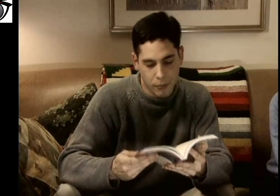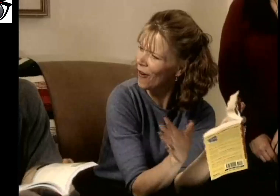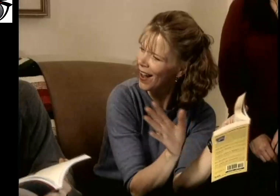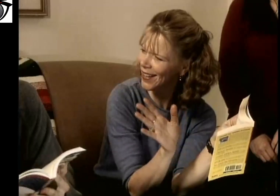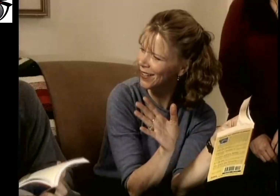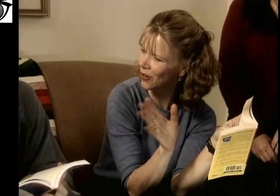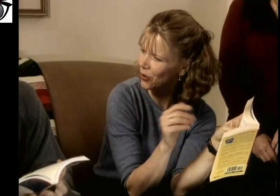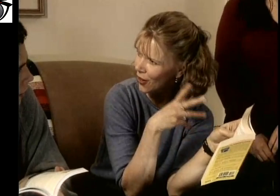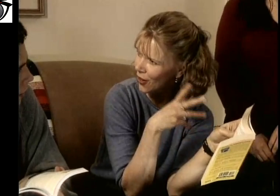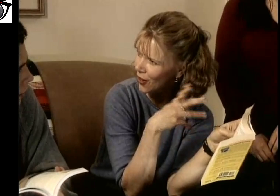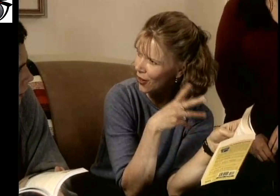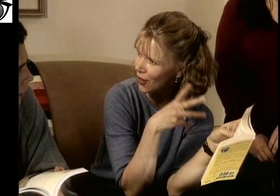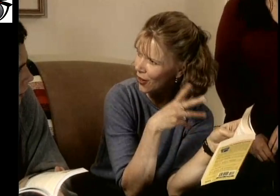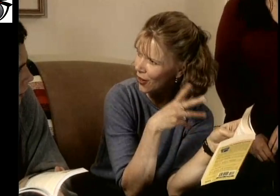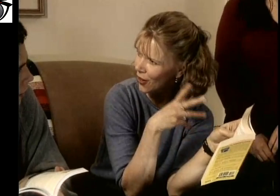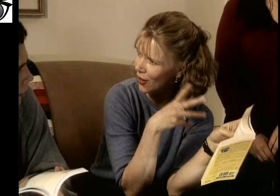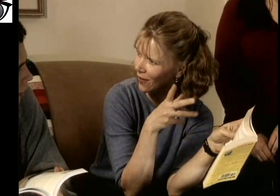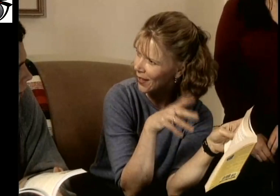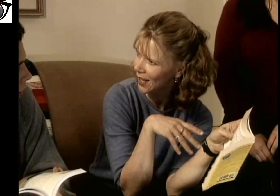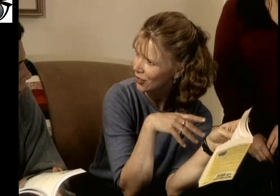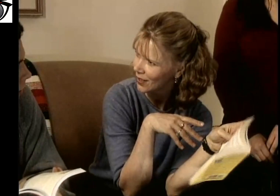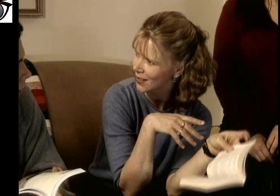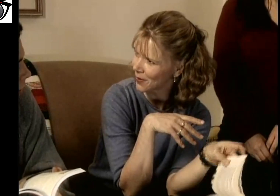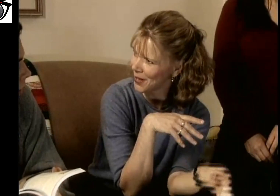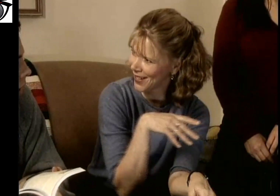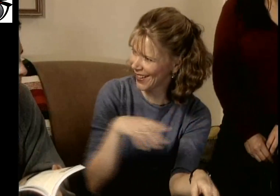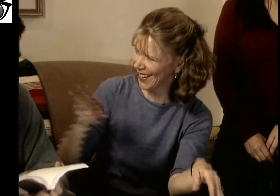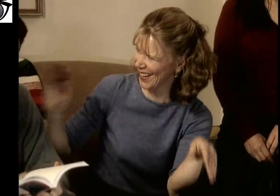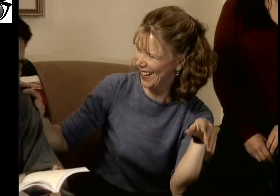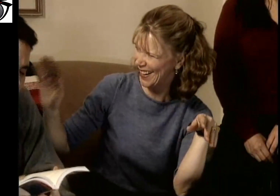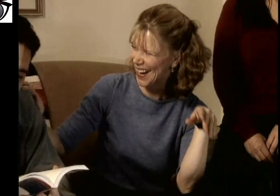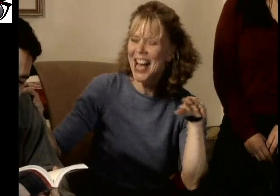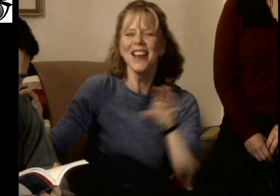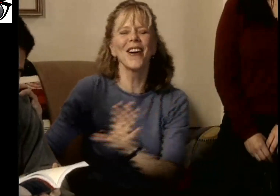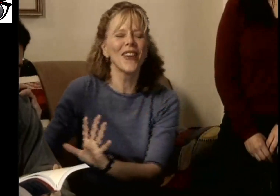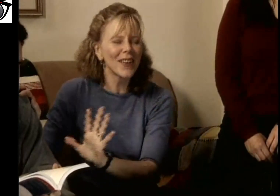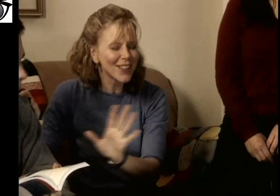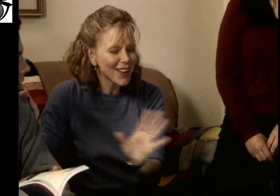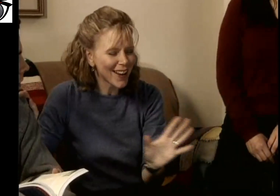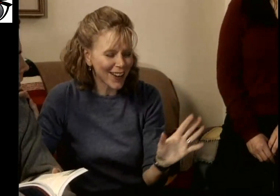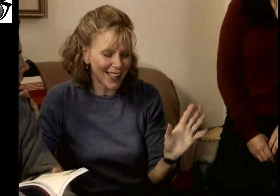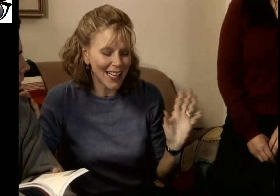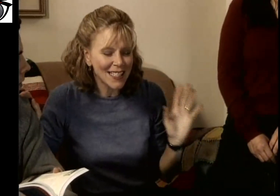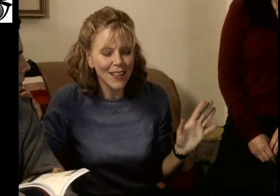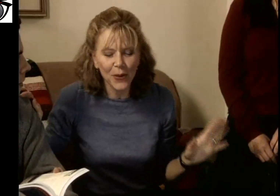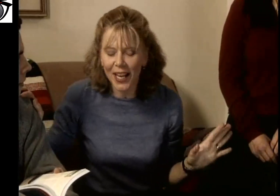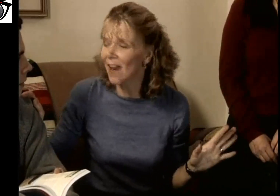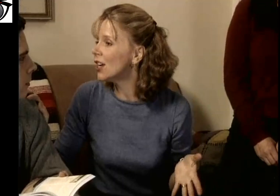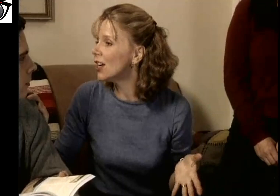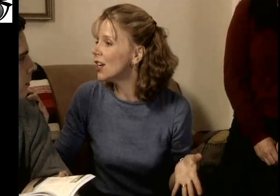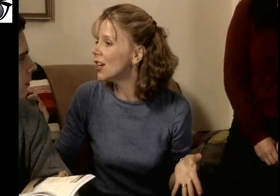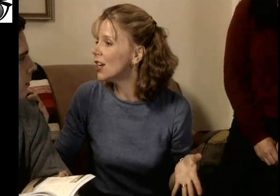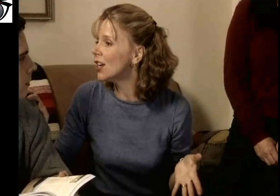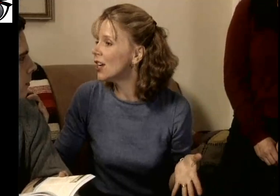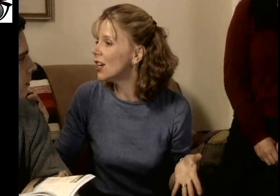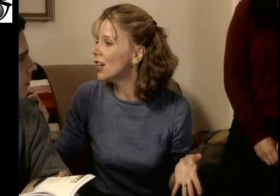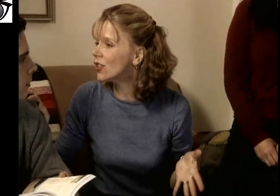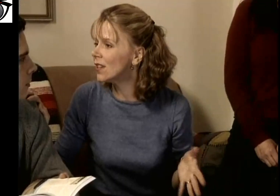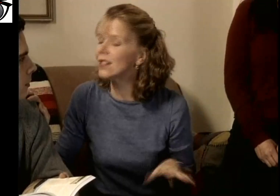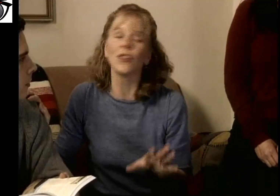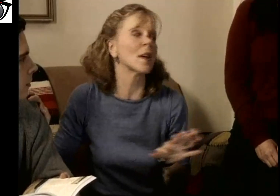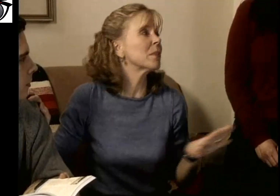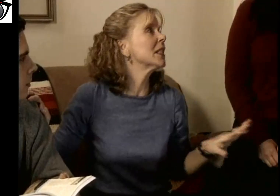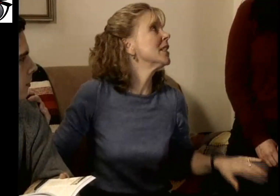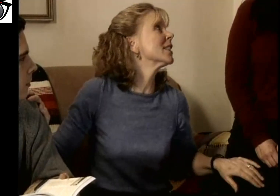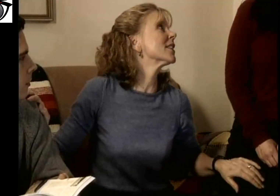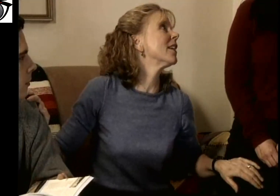that at home. You know, I didn't know you were so unhappy on all our vacations, Tim. Come on. Right? No, it's okay. Okay, let's see if we can't find a